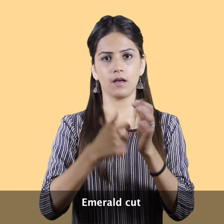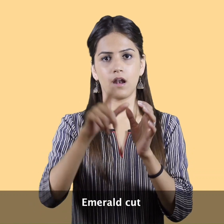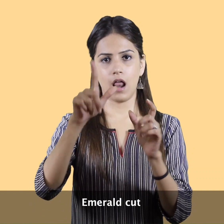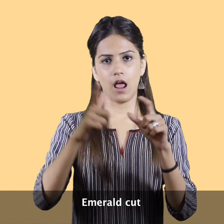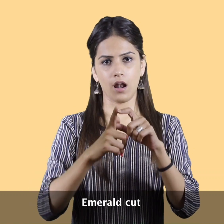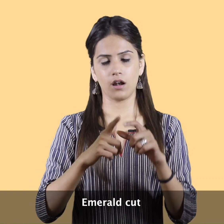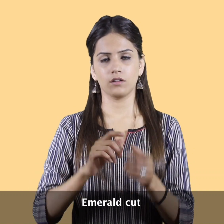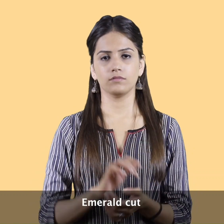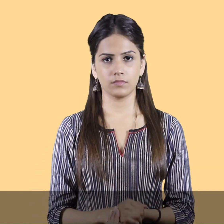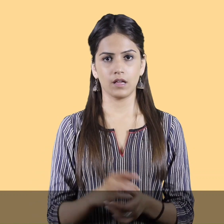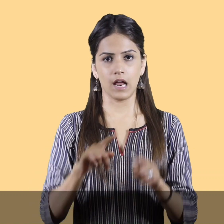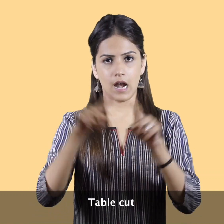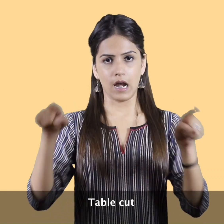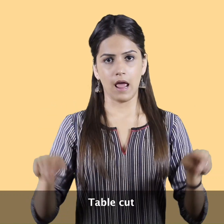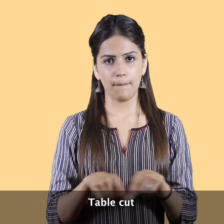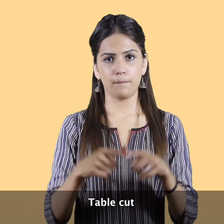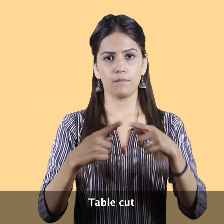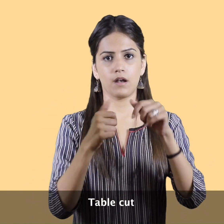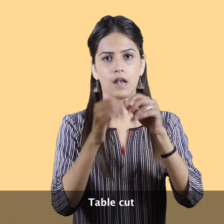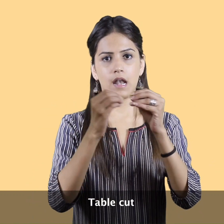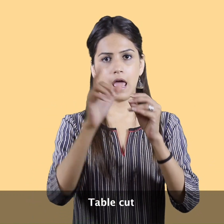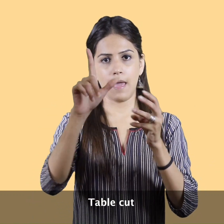Emerald cut. Table cut.